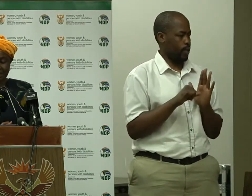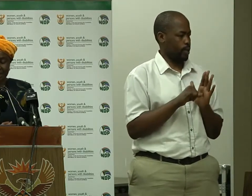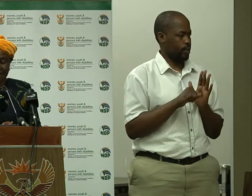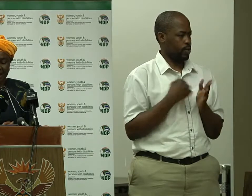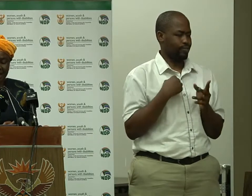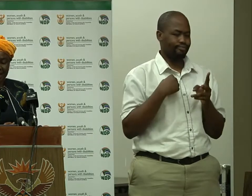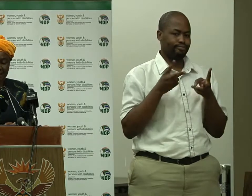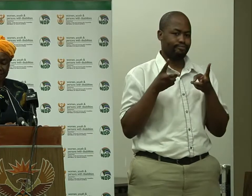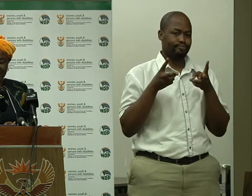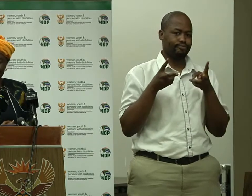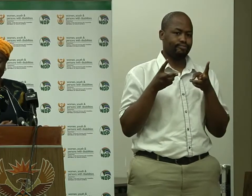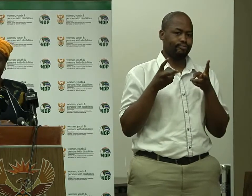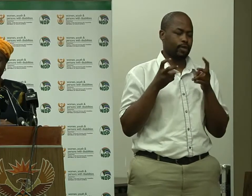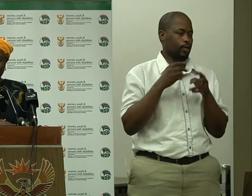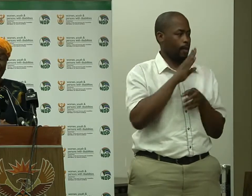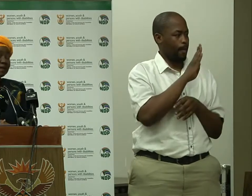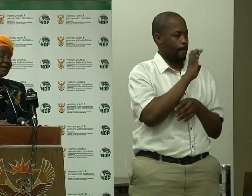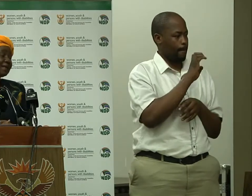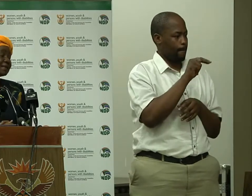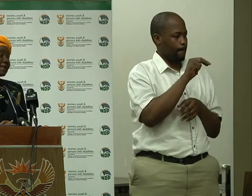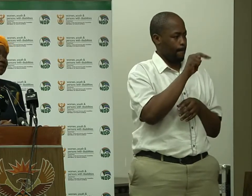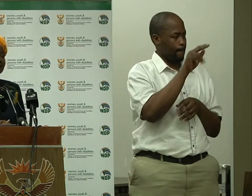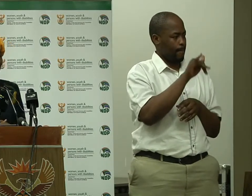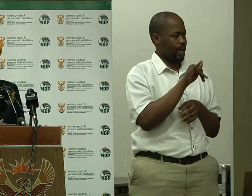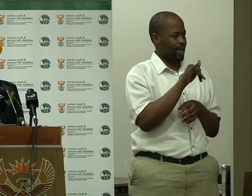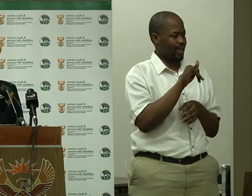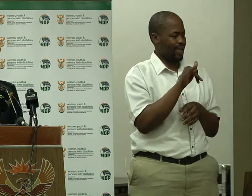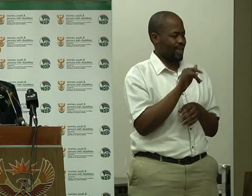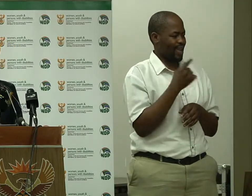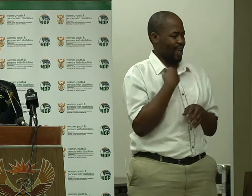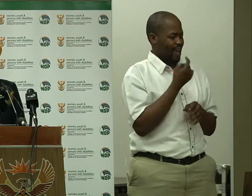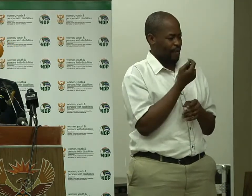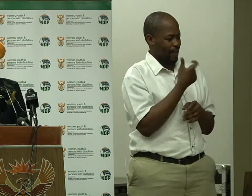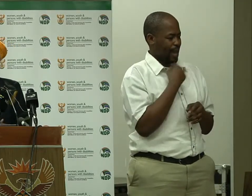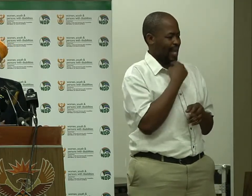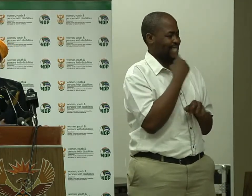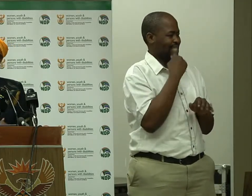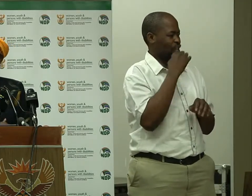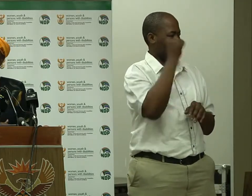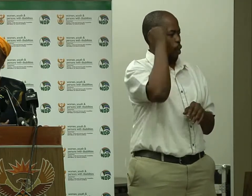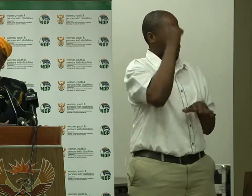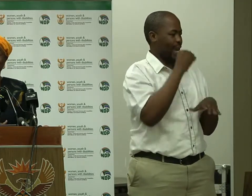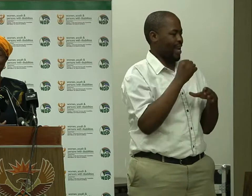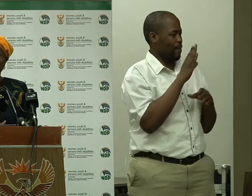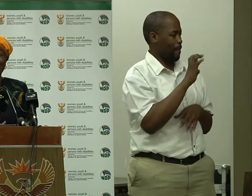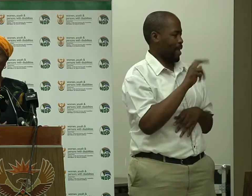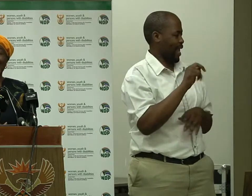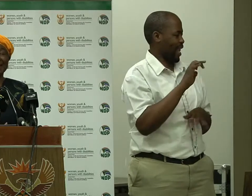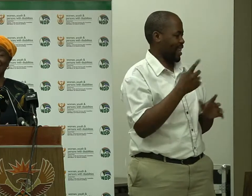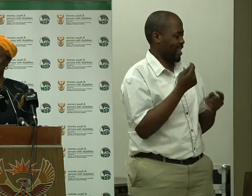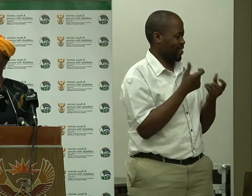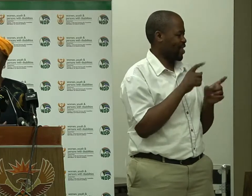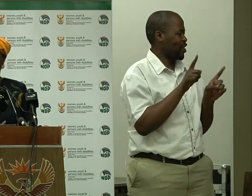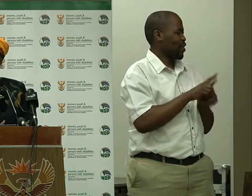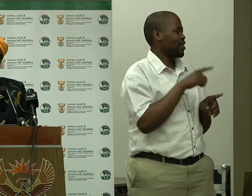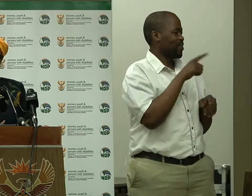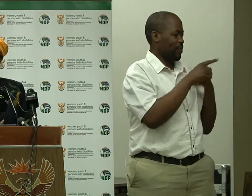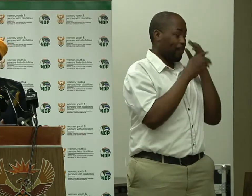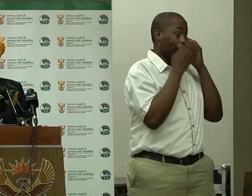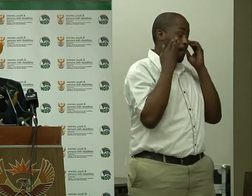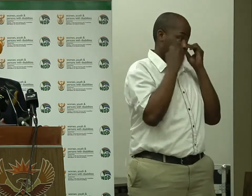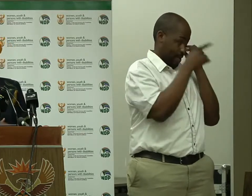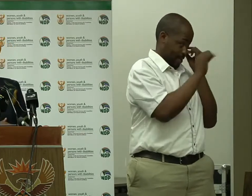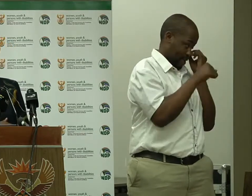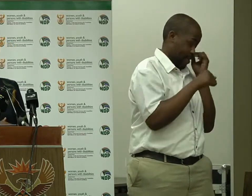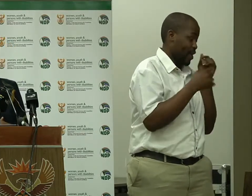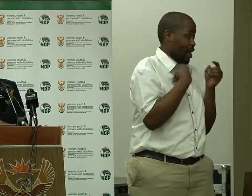acknowledge Benny. I nearly said Comrade Benny, because sometimes Benny talks like an activist, not